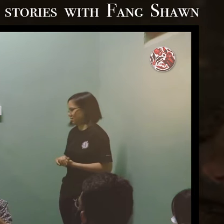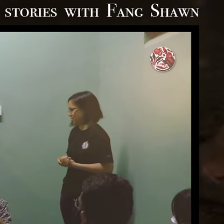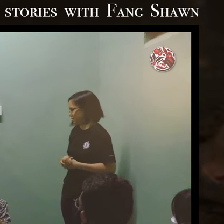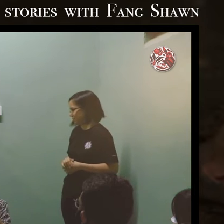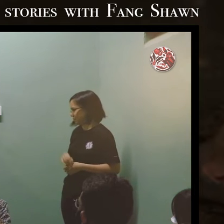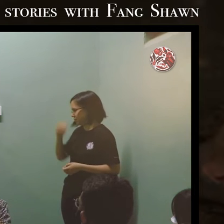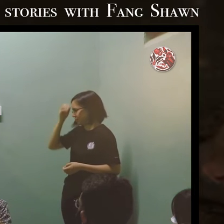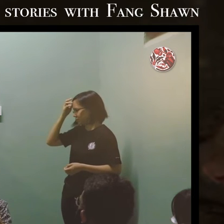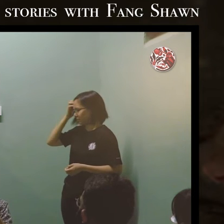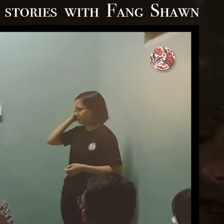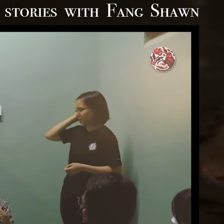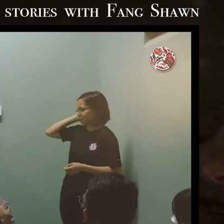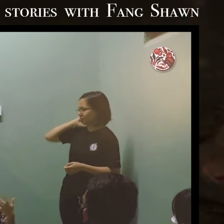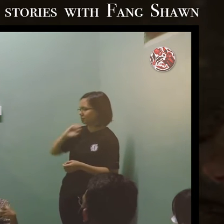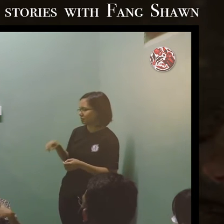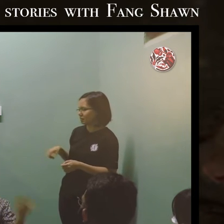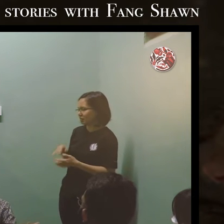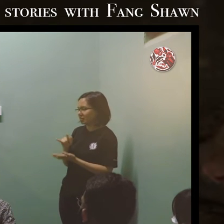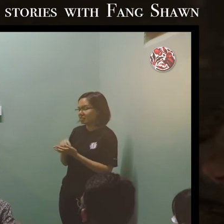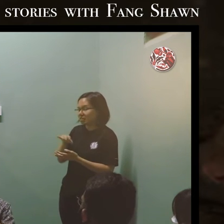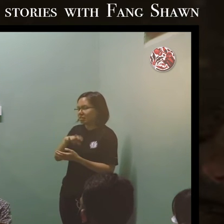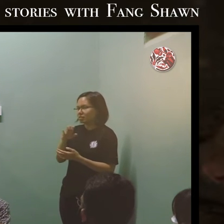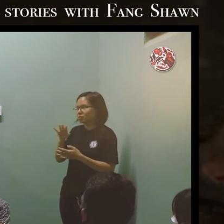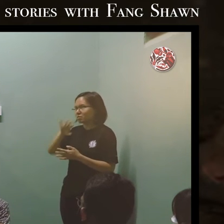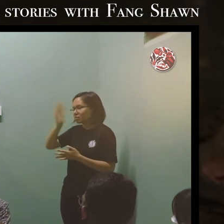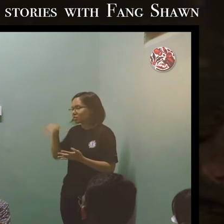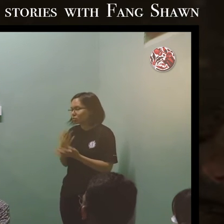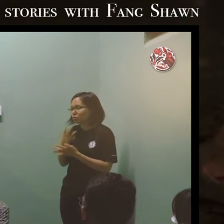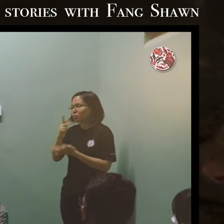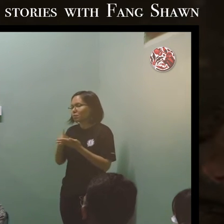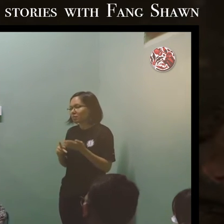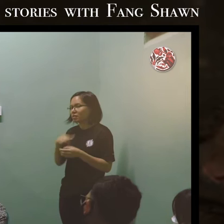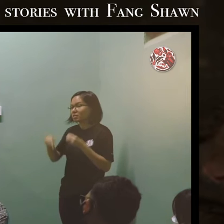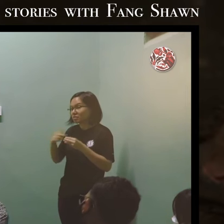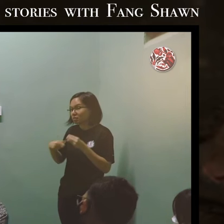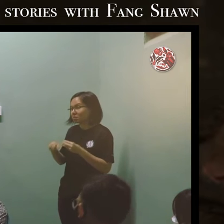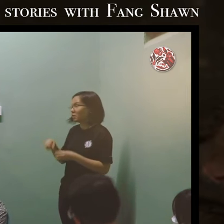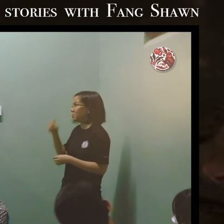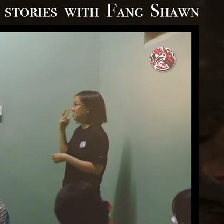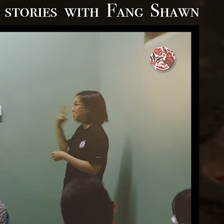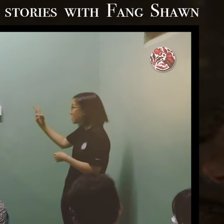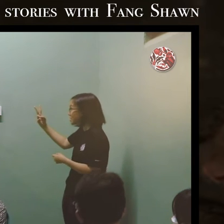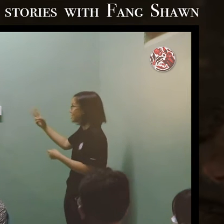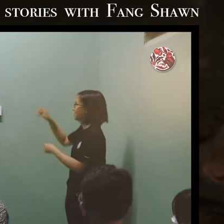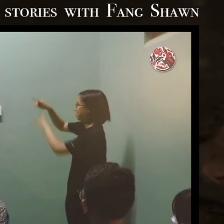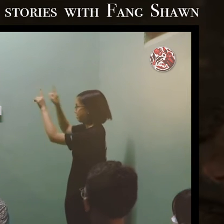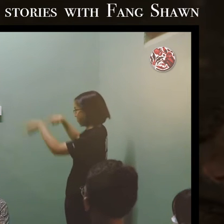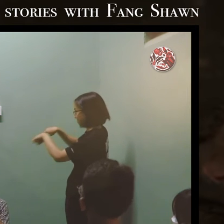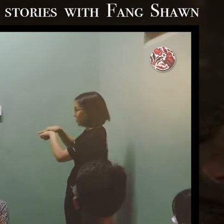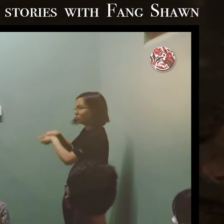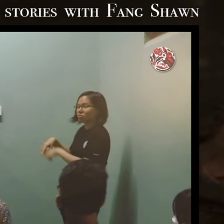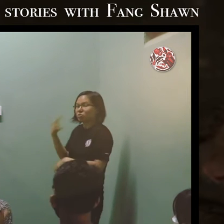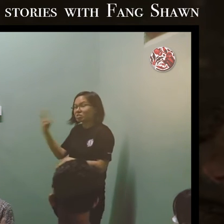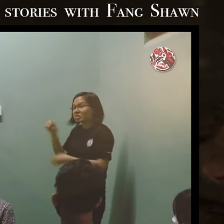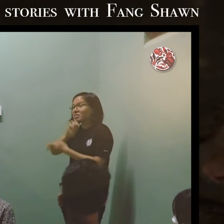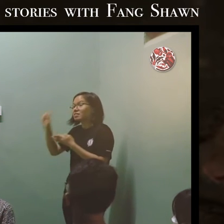you only see the end product. You don't see the process of it. And unfortunately, when you talk about ethics, it's